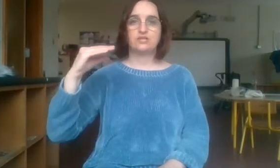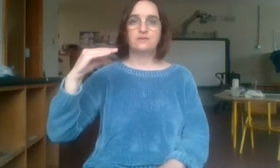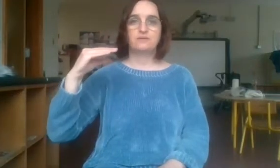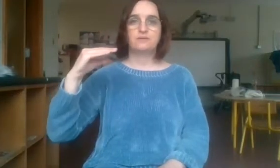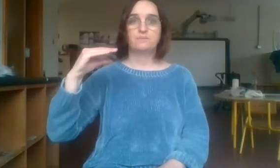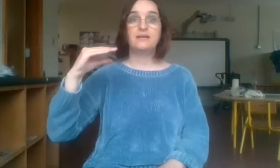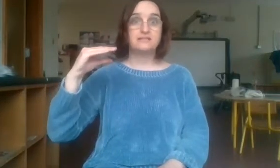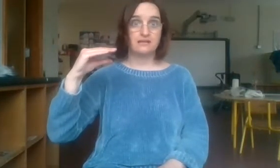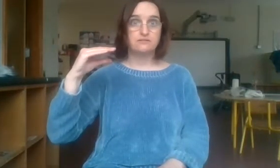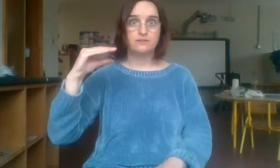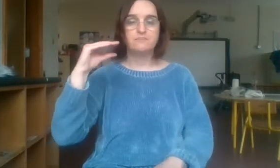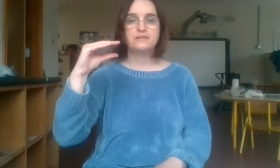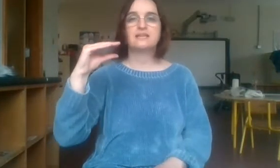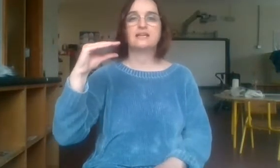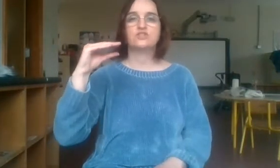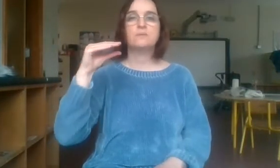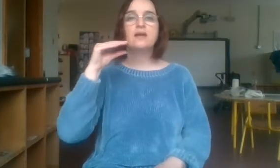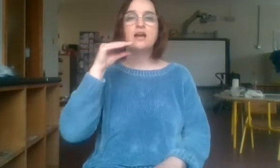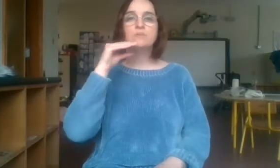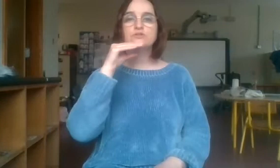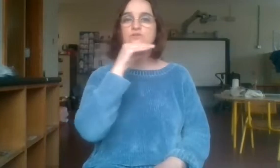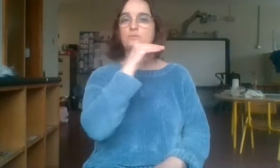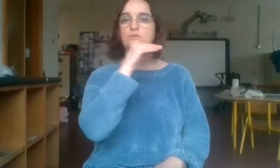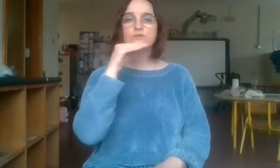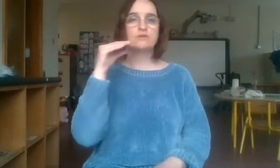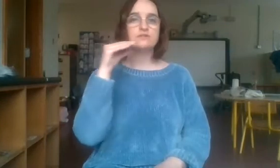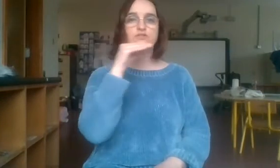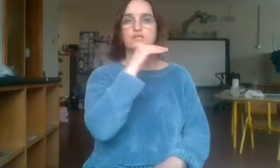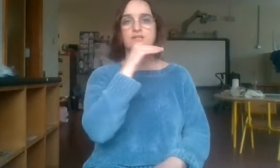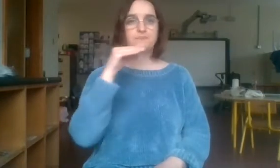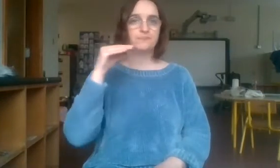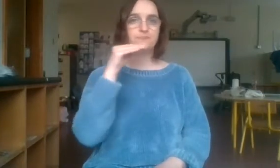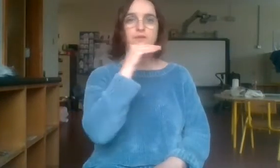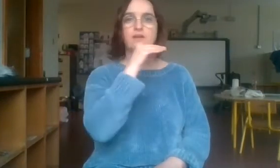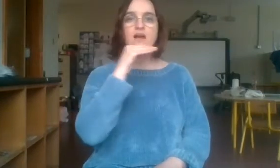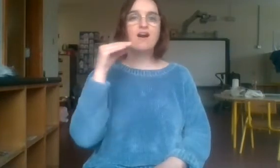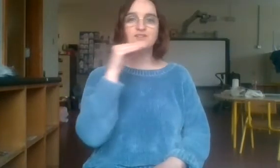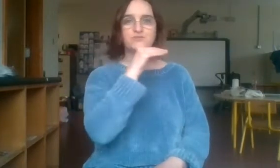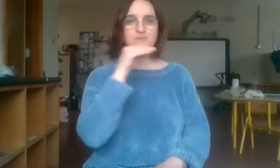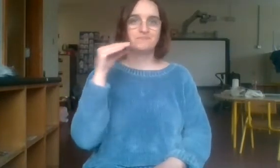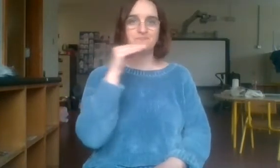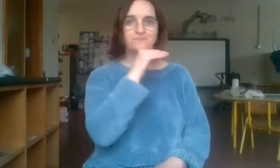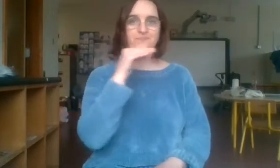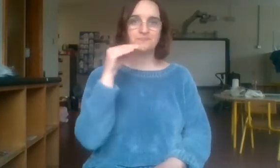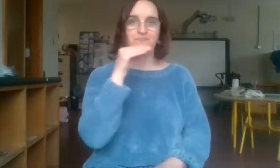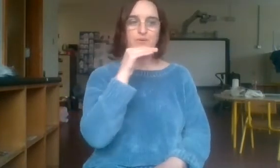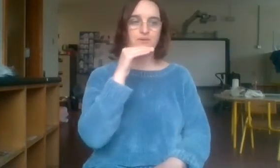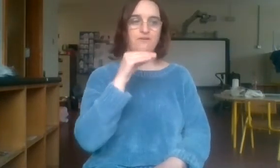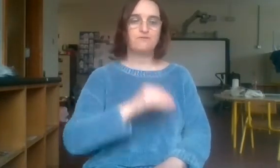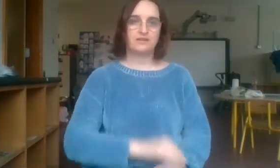shape, bent L hand shape, and we're just going to put it across our chin there. Ice cream. Okay,